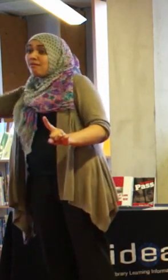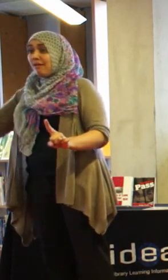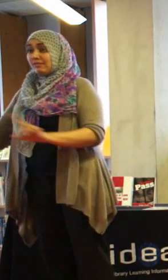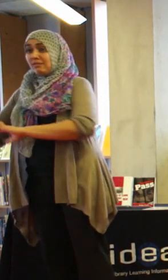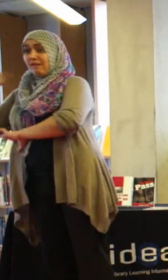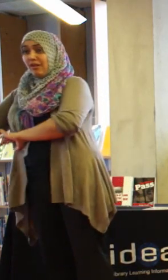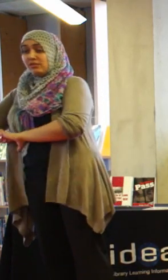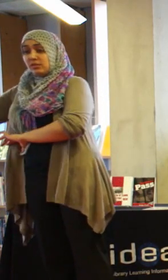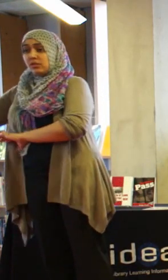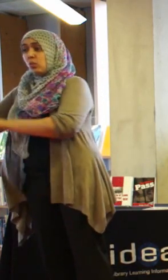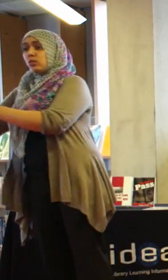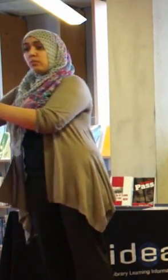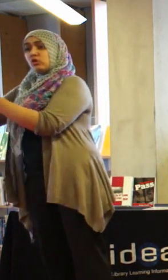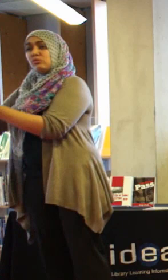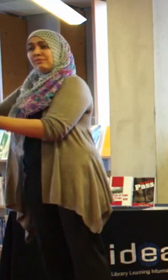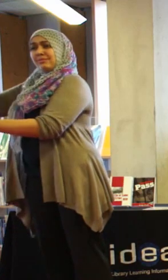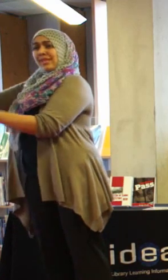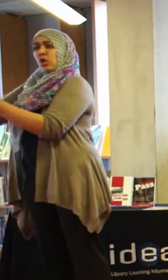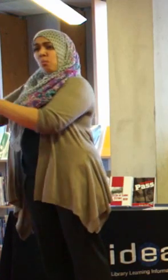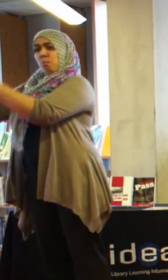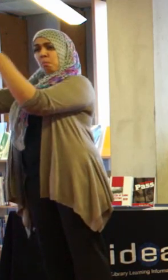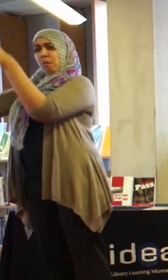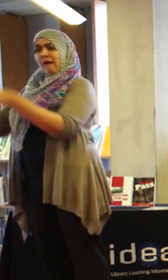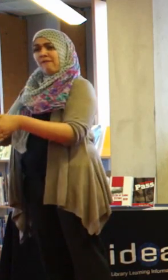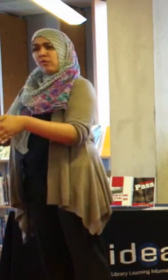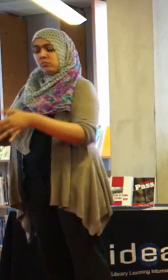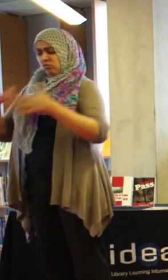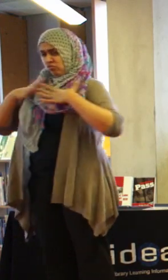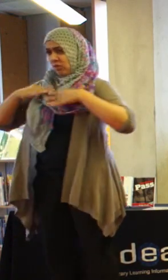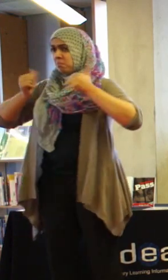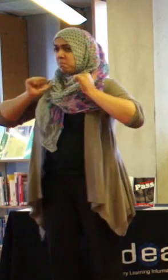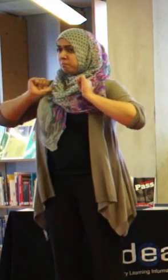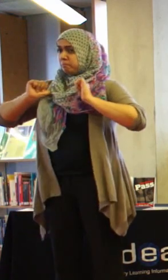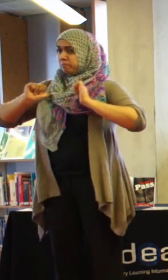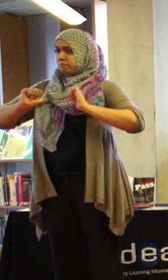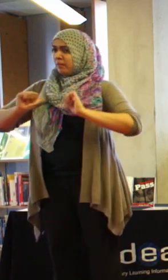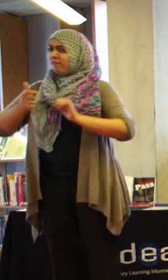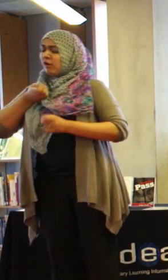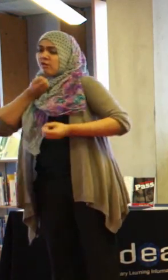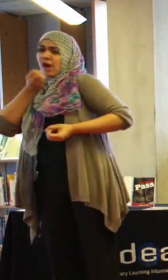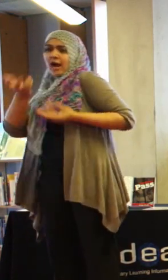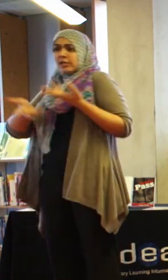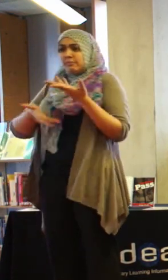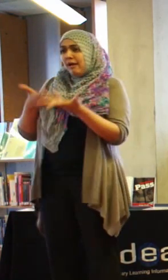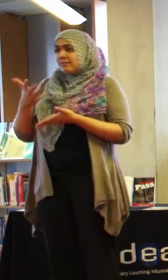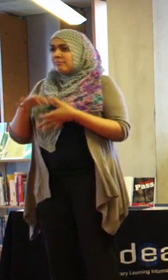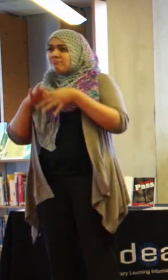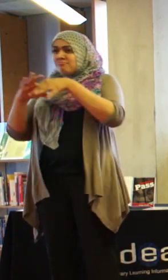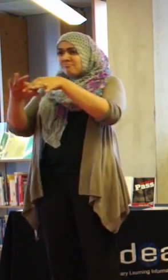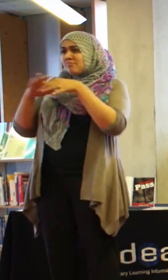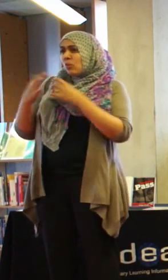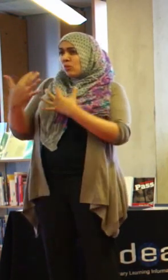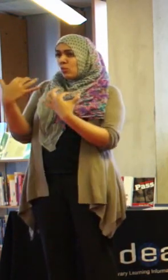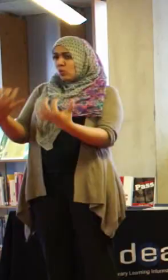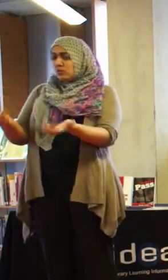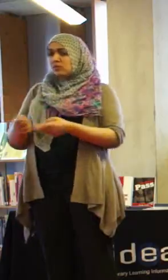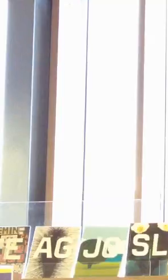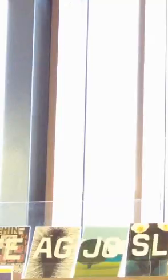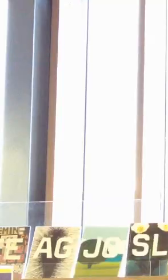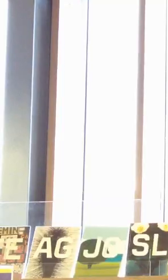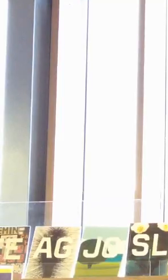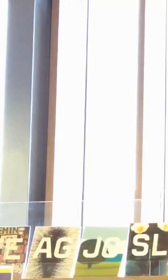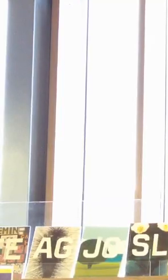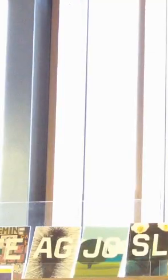standing on a platform. He was an immaculately dressed, charismatic politician, and he was addressing a crowd of